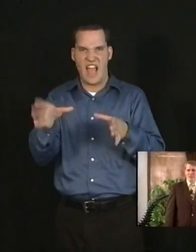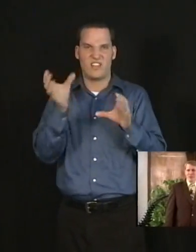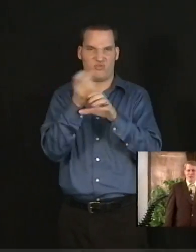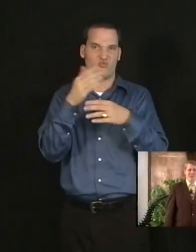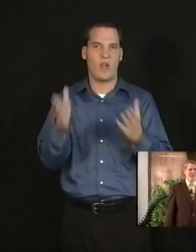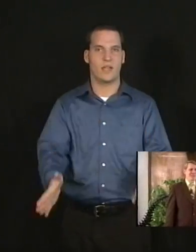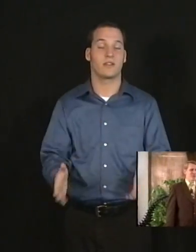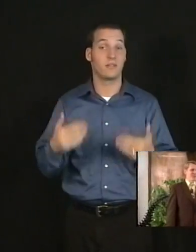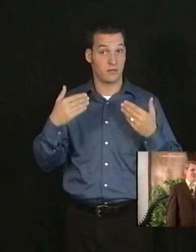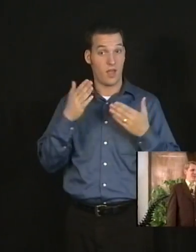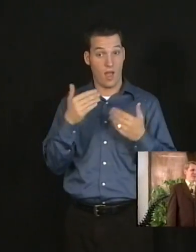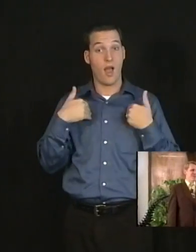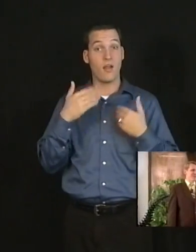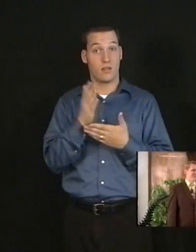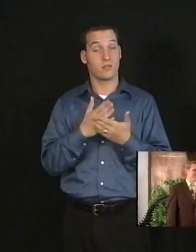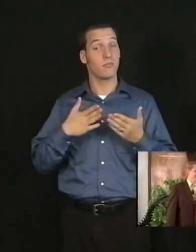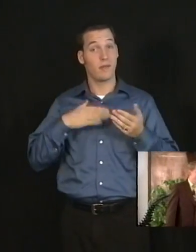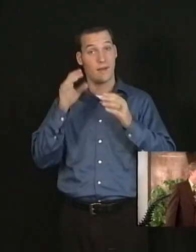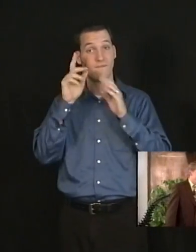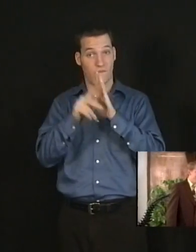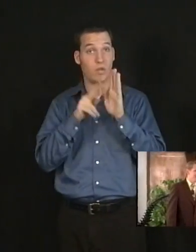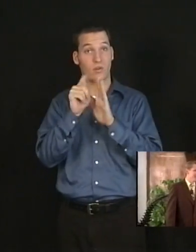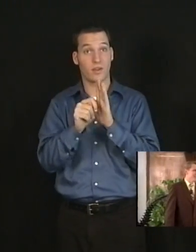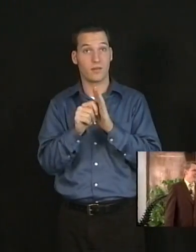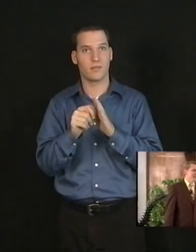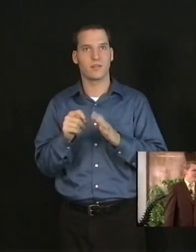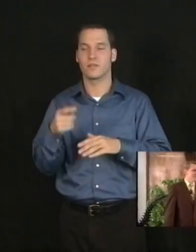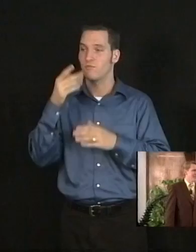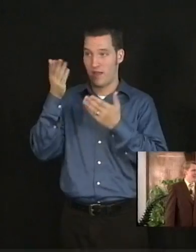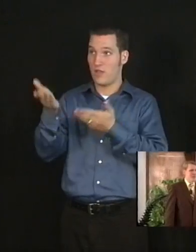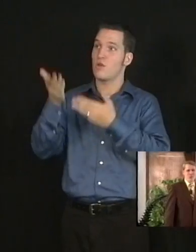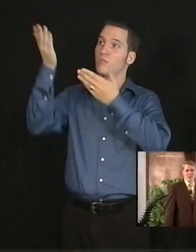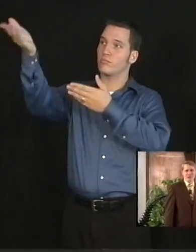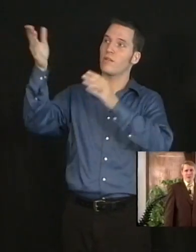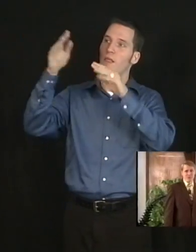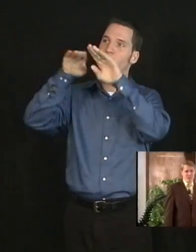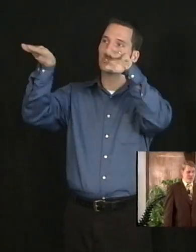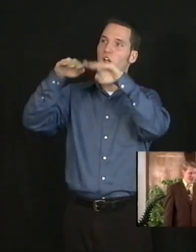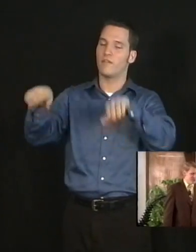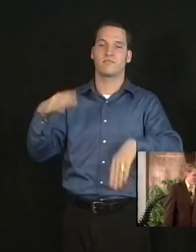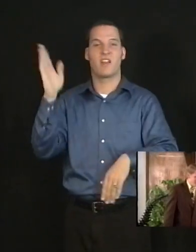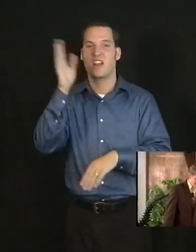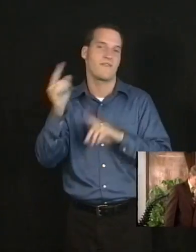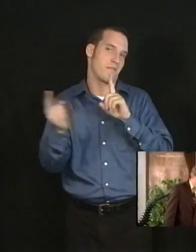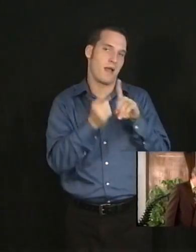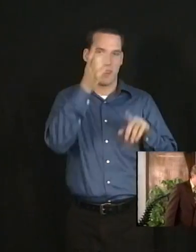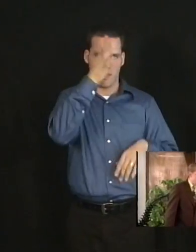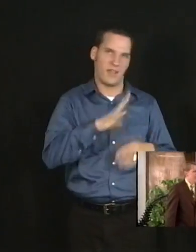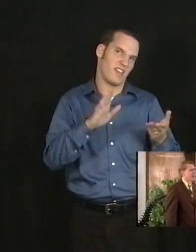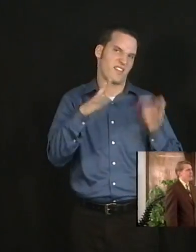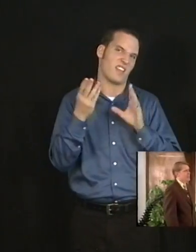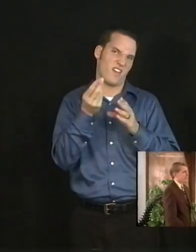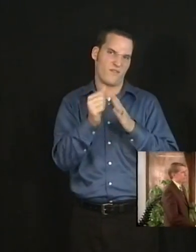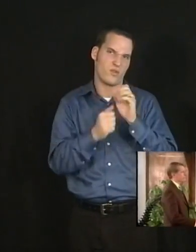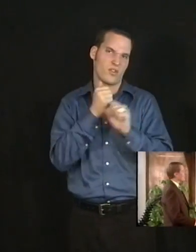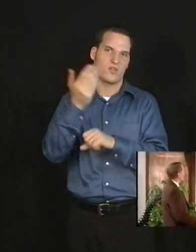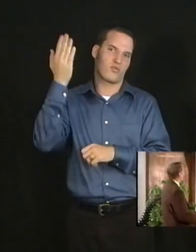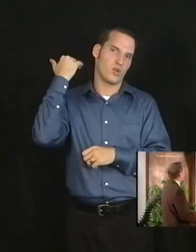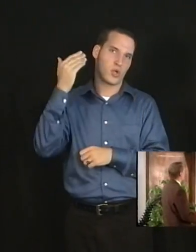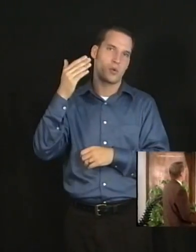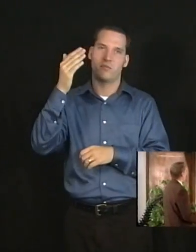His secretary was there. She said, yeah, he's got your tapes right here, Mr. Hovind. I never did get to meet him. He died a few years ago. He knows better now. He's no longer an evolutionist.